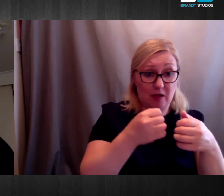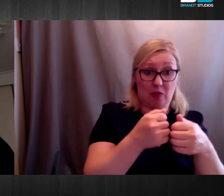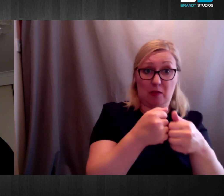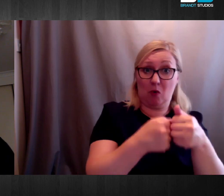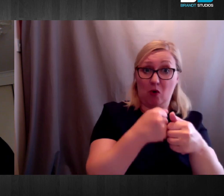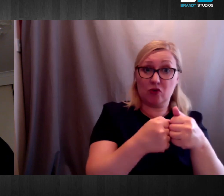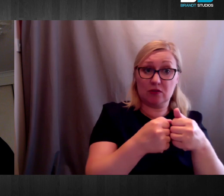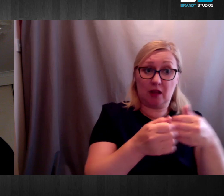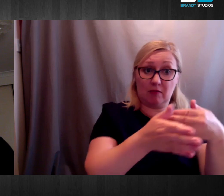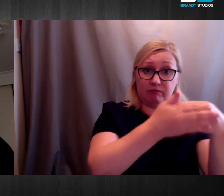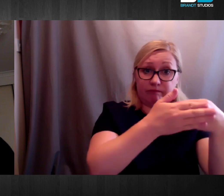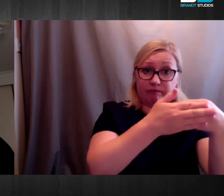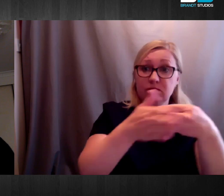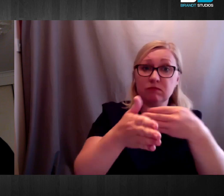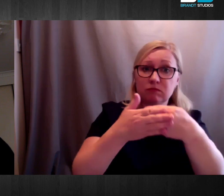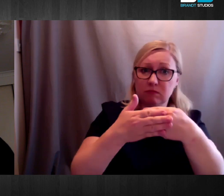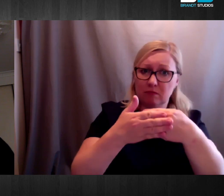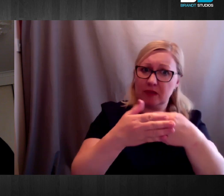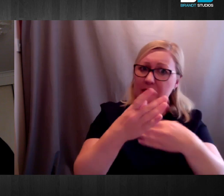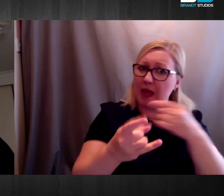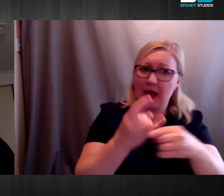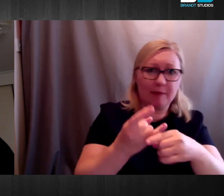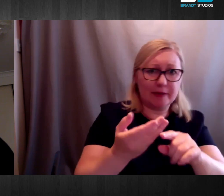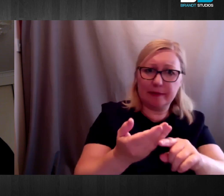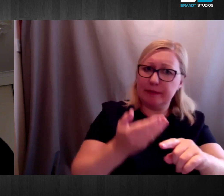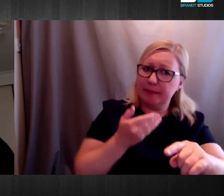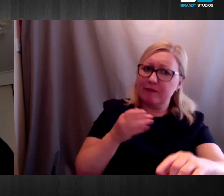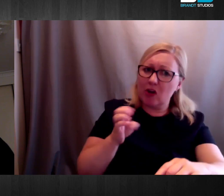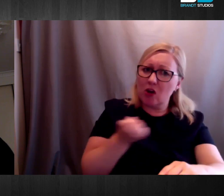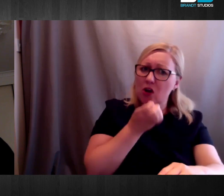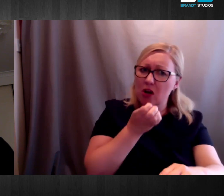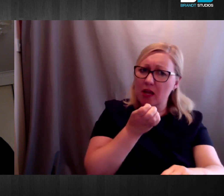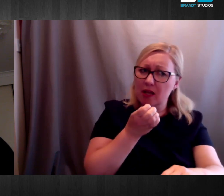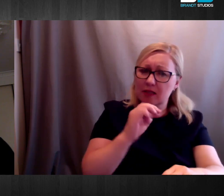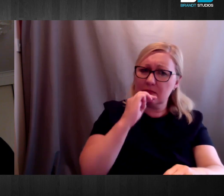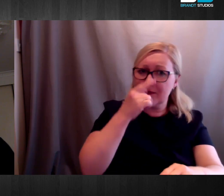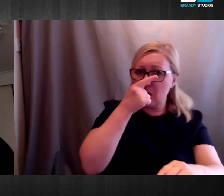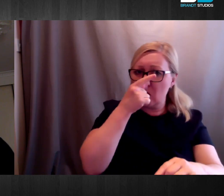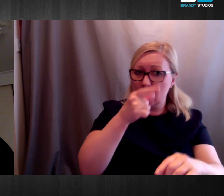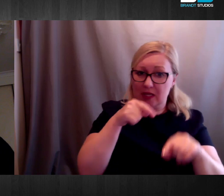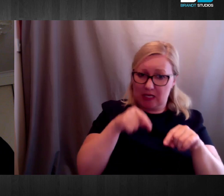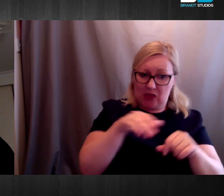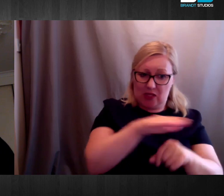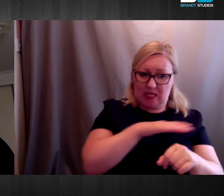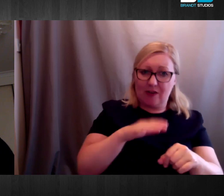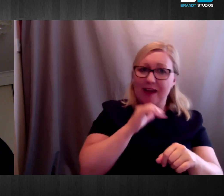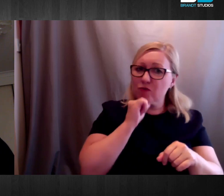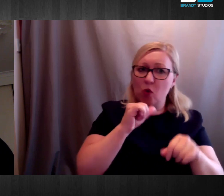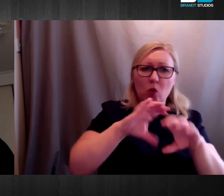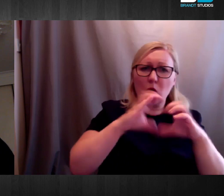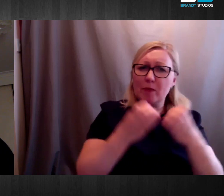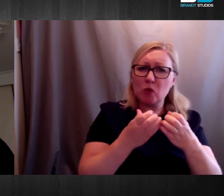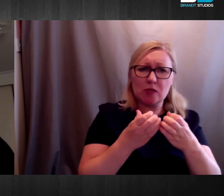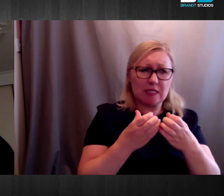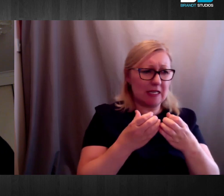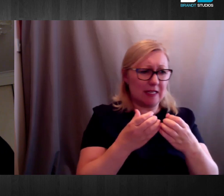active case here, and we've had no community transmission. So I think, we're very fortunate